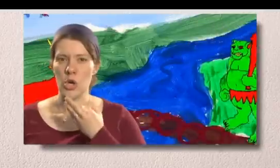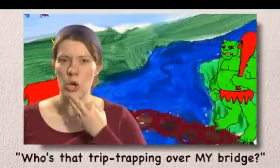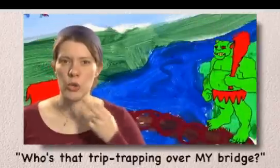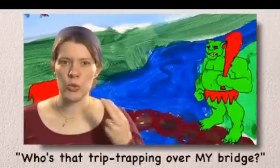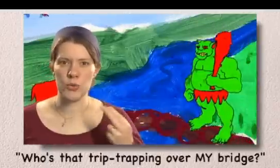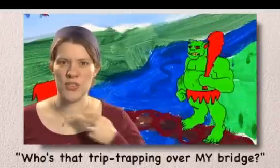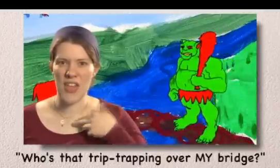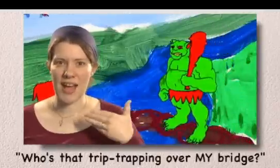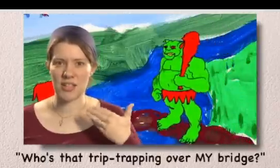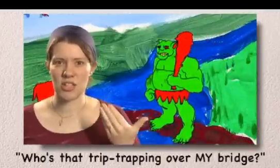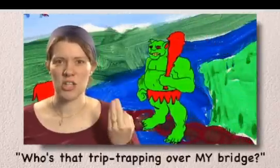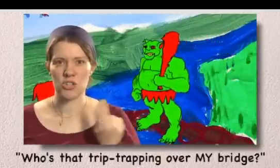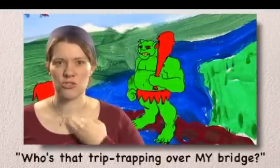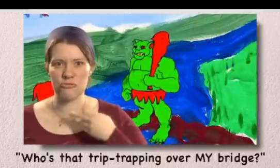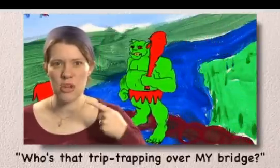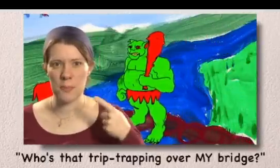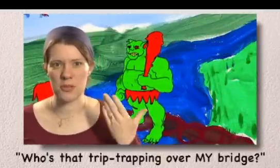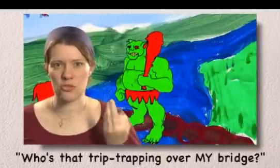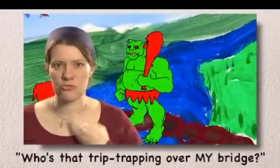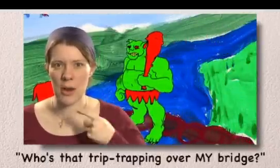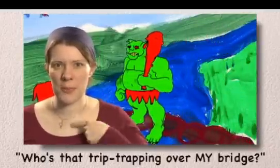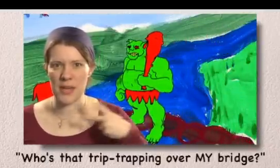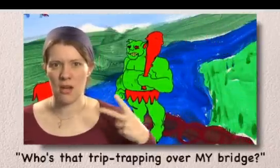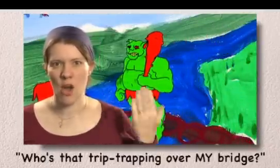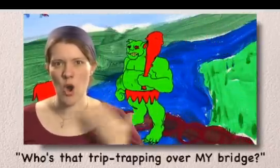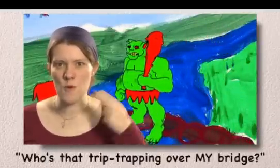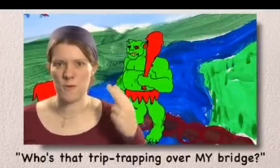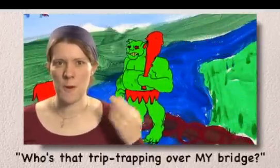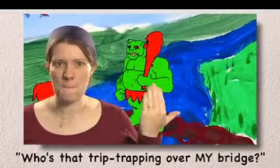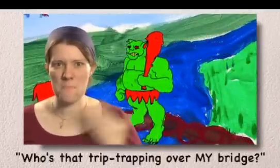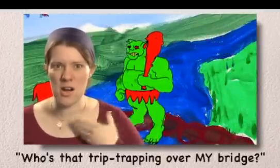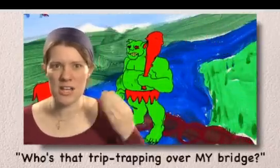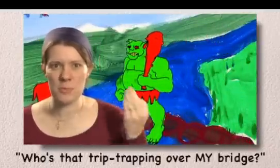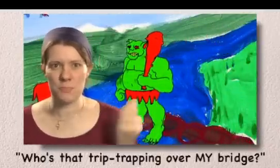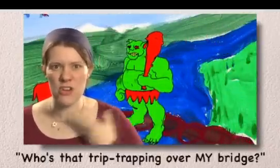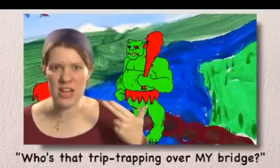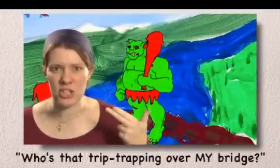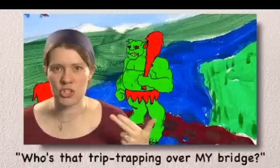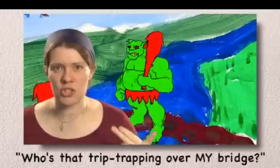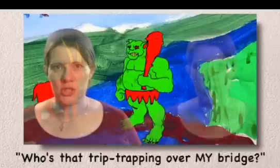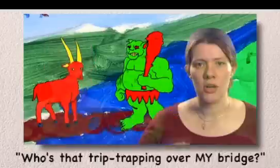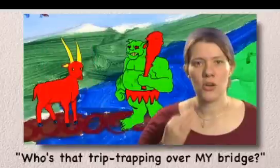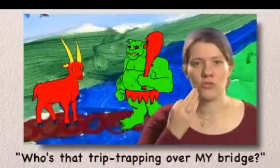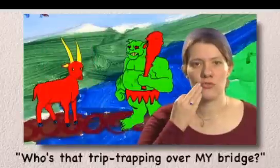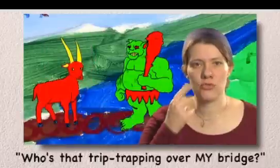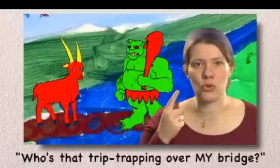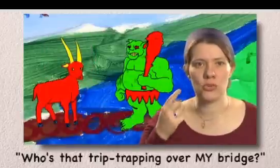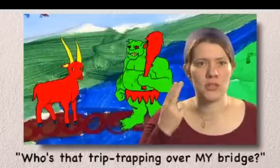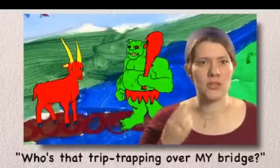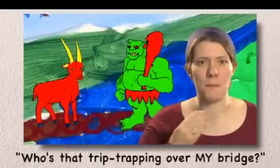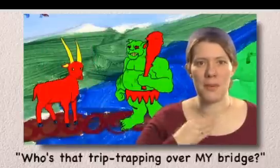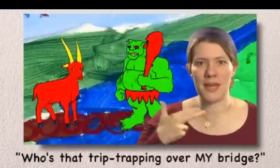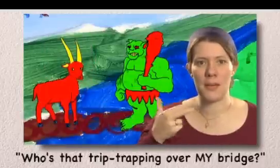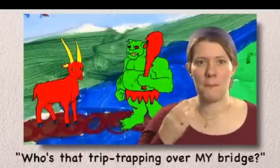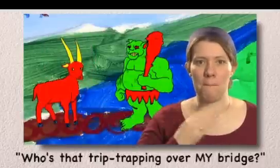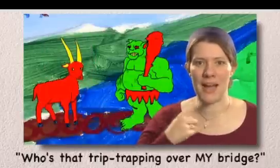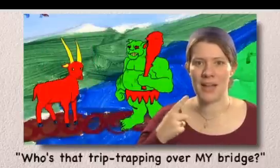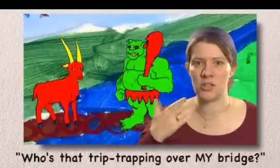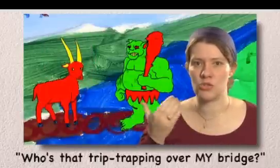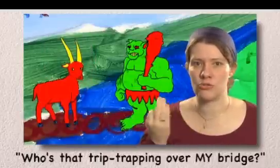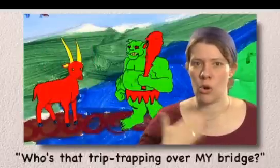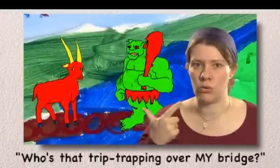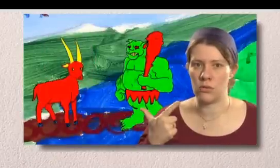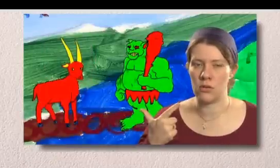Who's that trip-trapping over my bridge, roared the big,